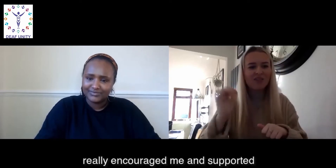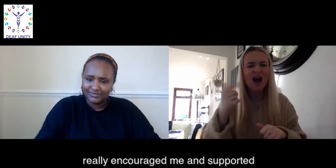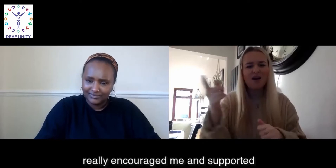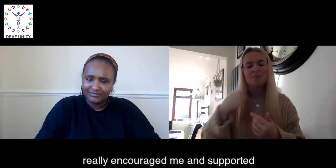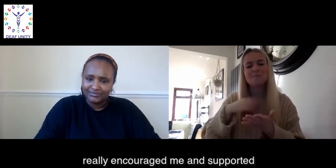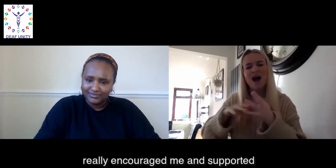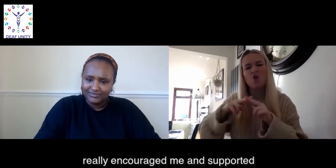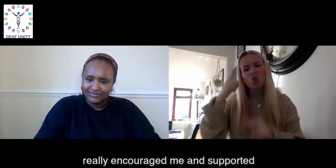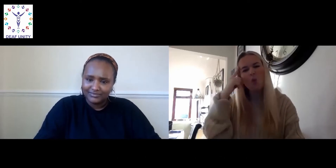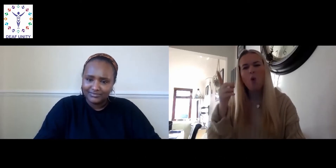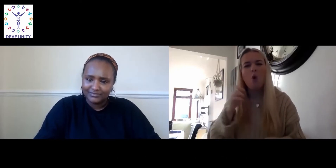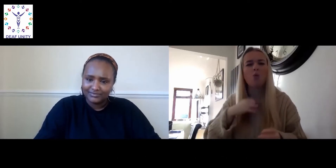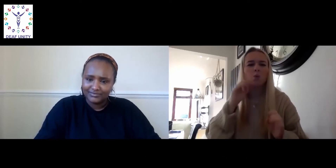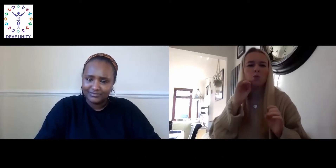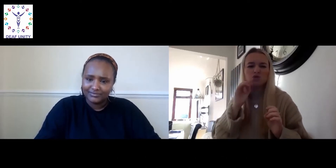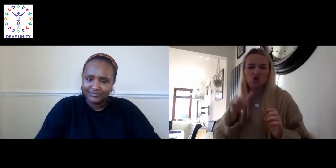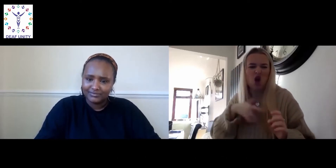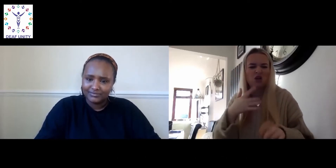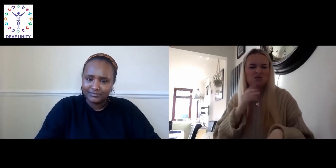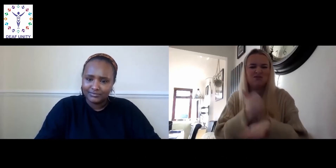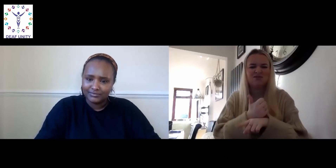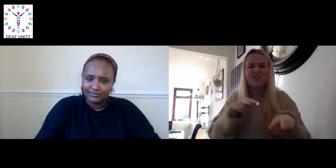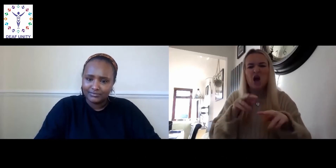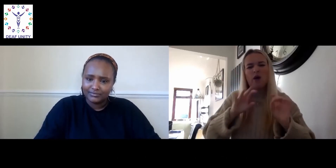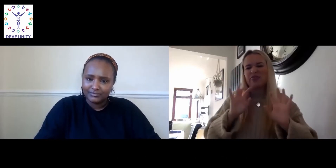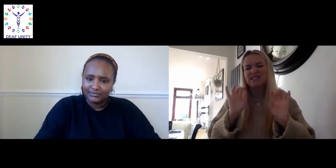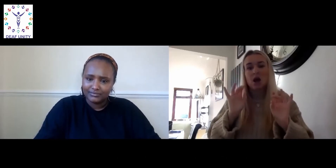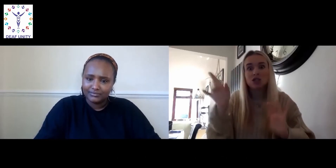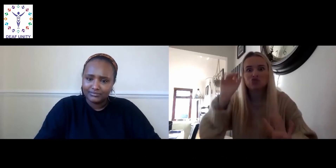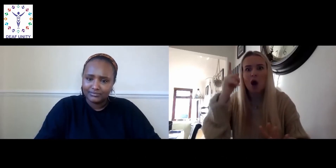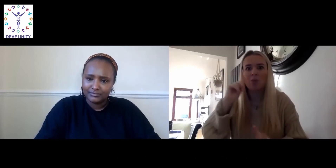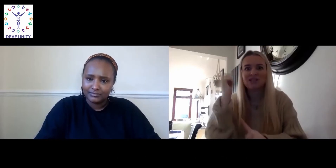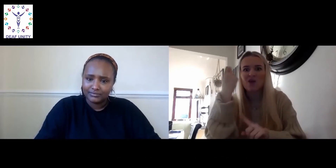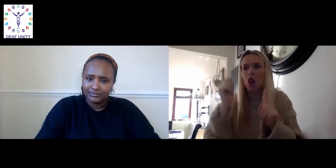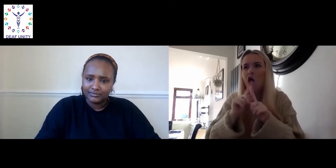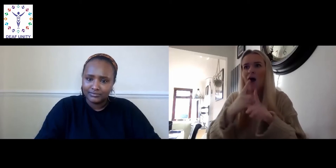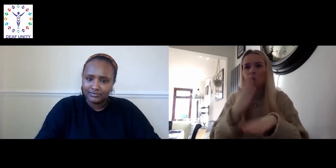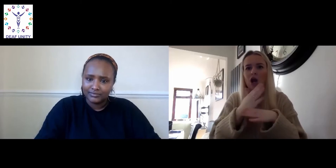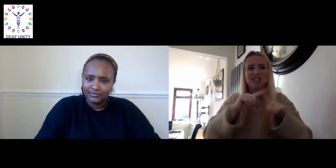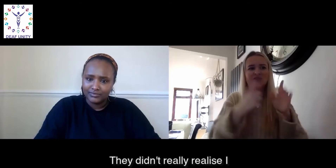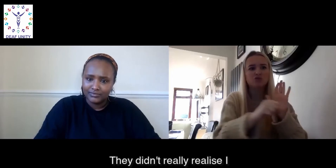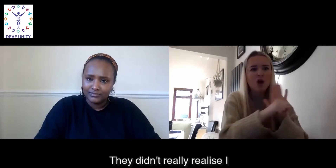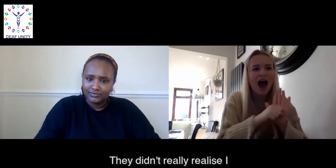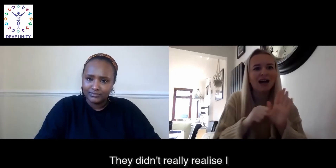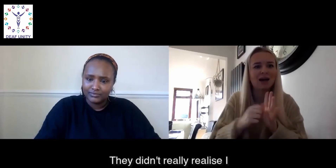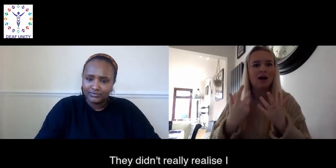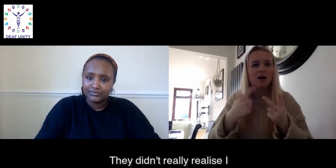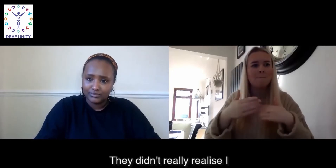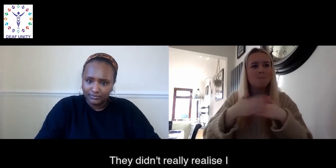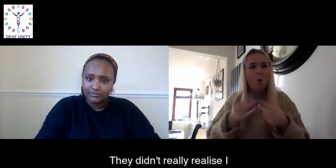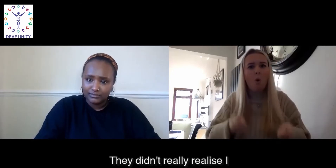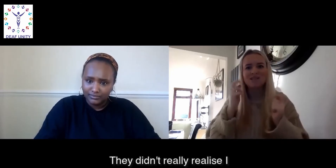helped my confidence. My parents thought I was just uploading videos and that was it. They didn't really realise I was going to be